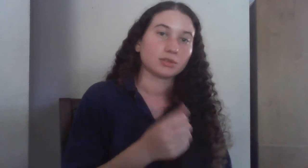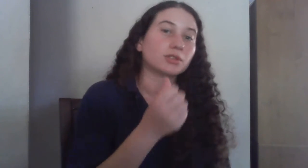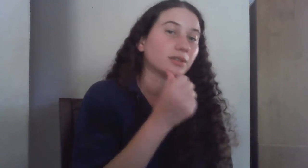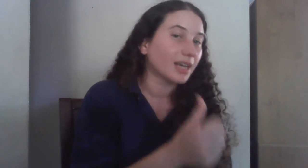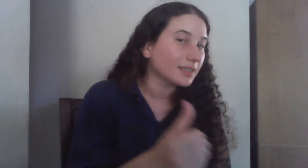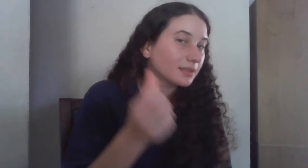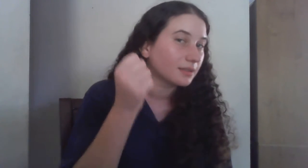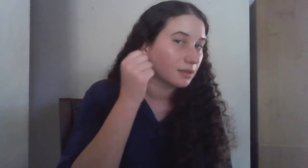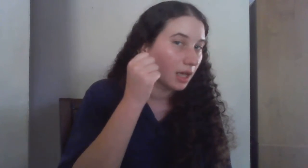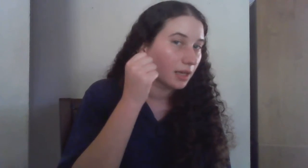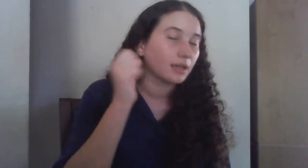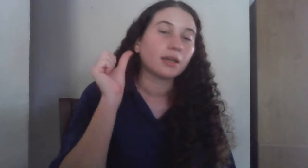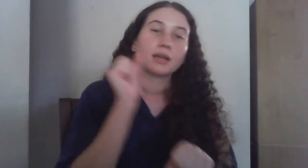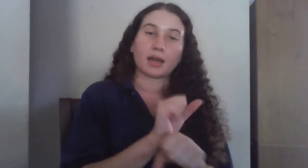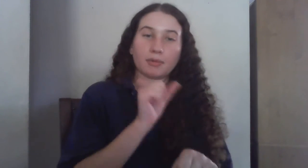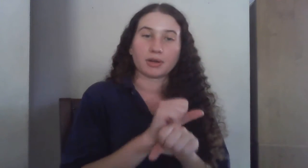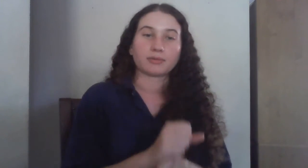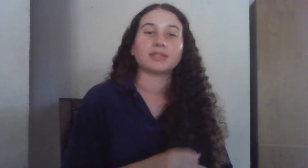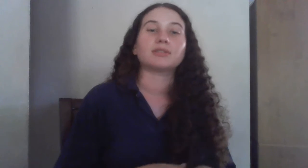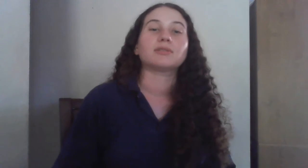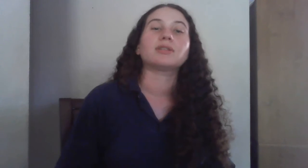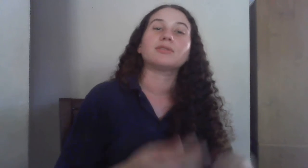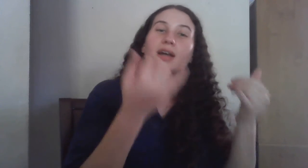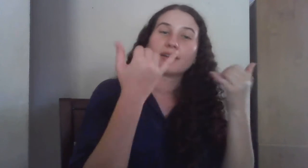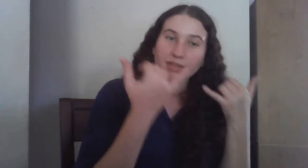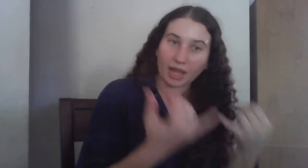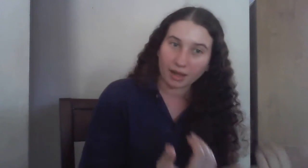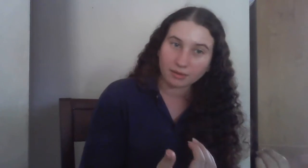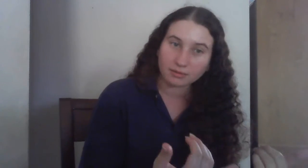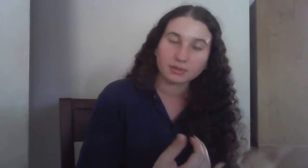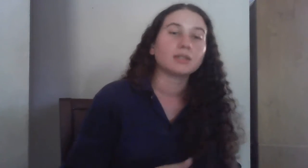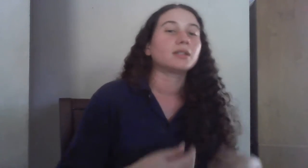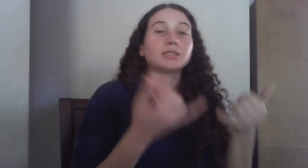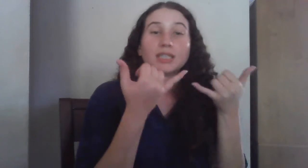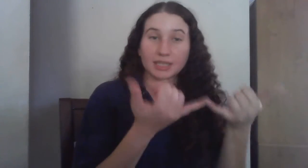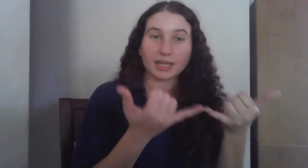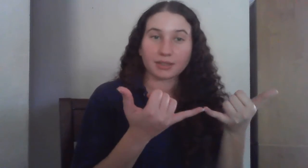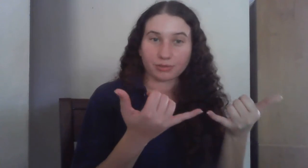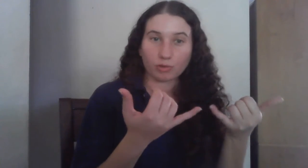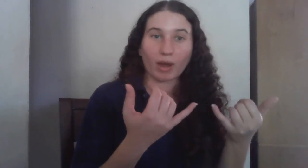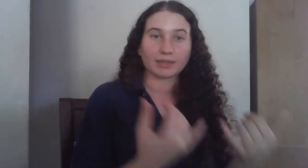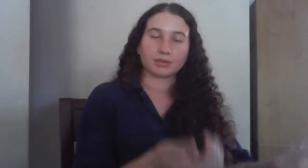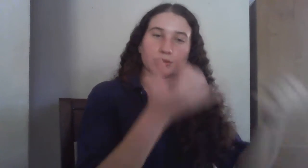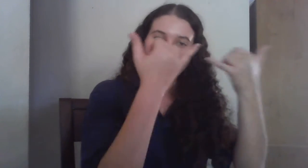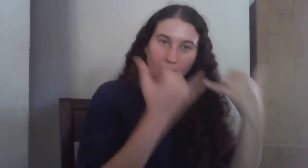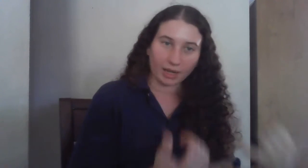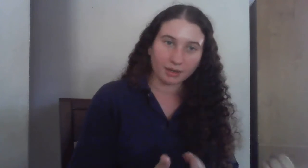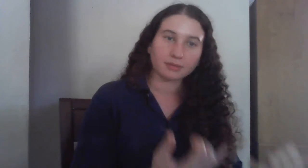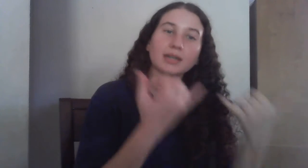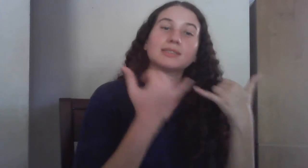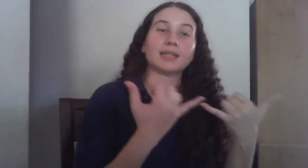So yesterday I worked, right? So here you have now. Today is twice. You do now and